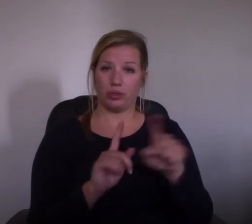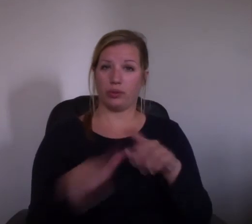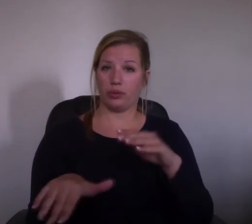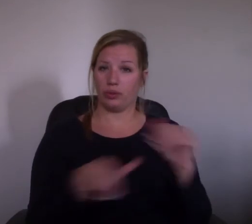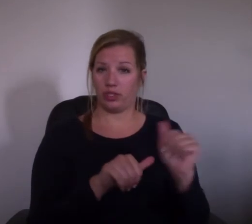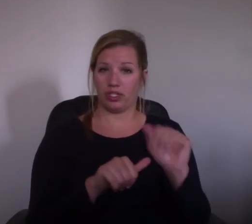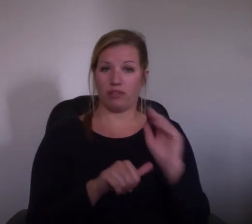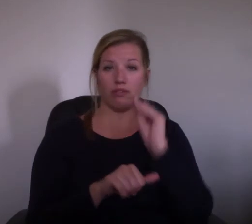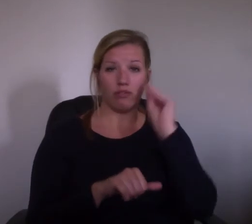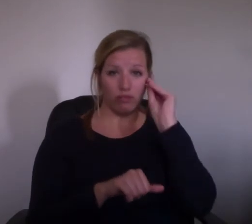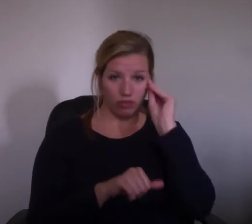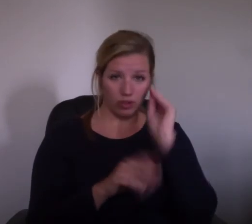home. Money.